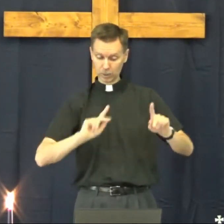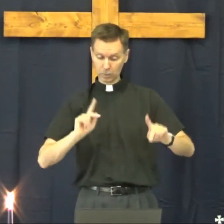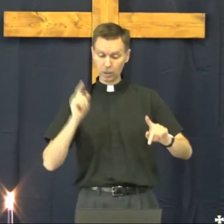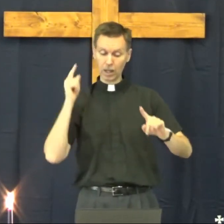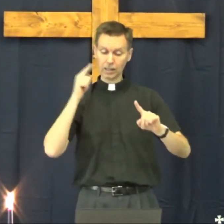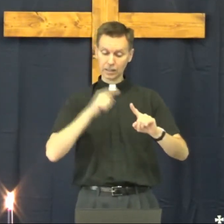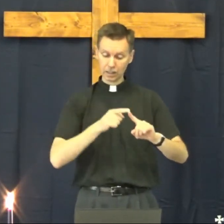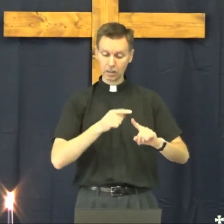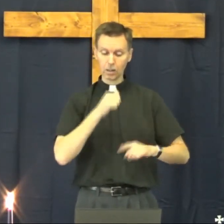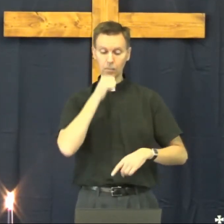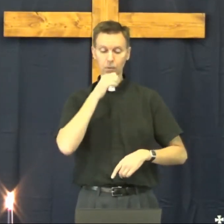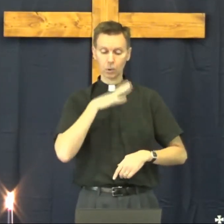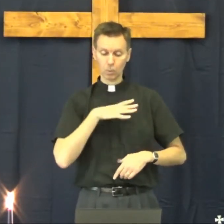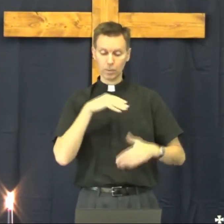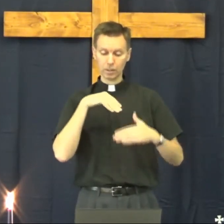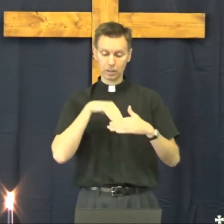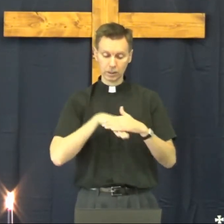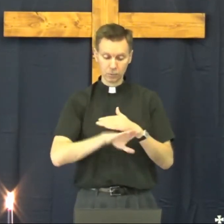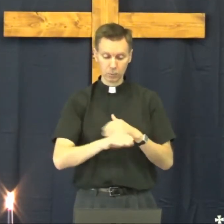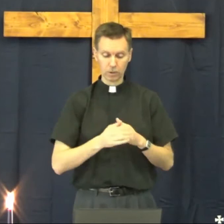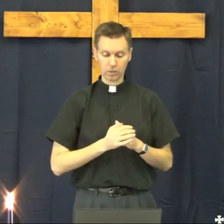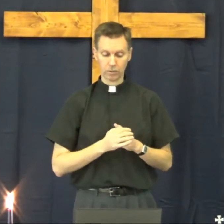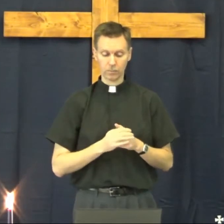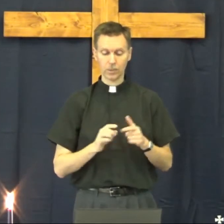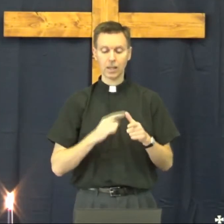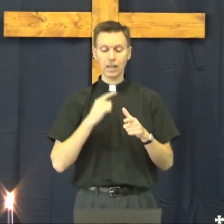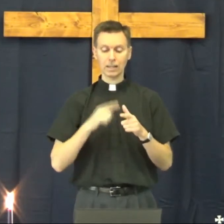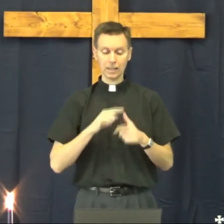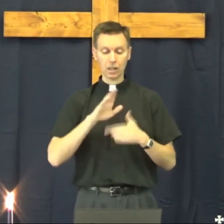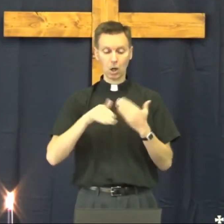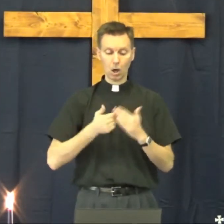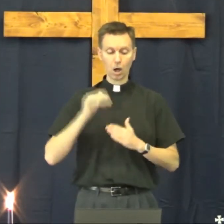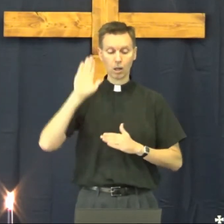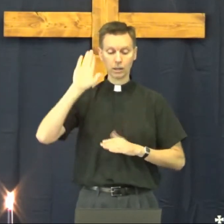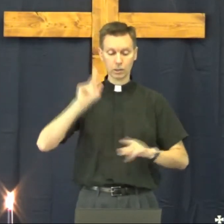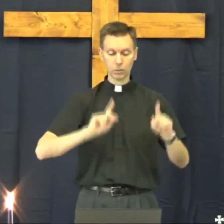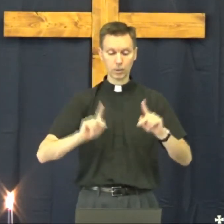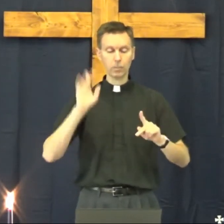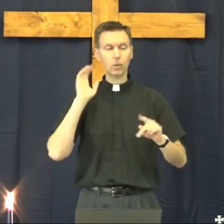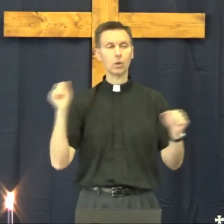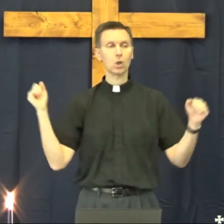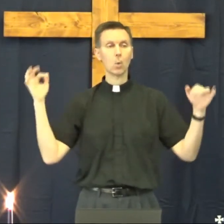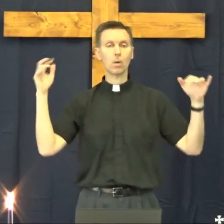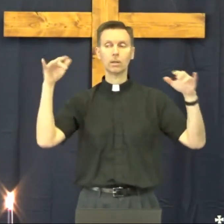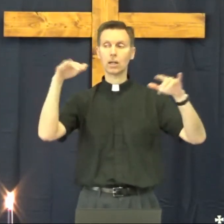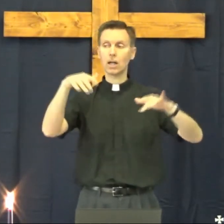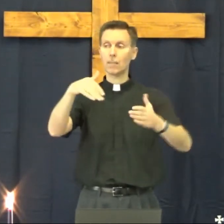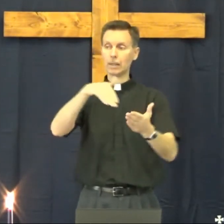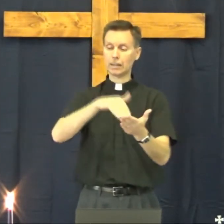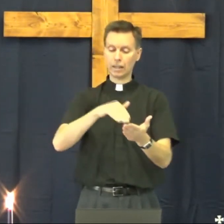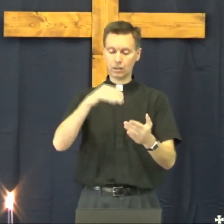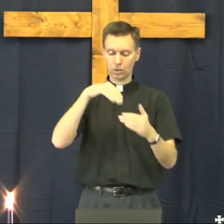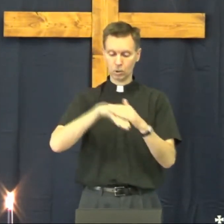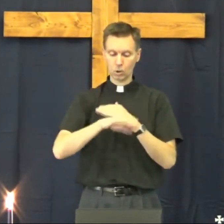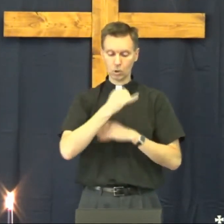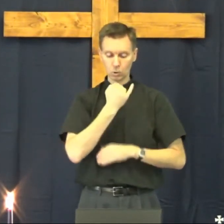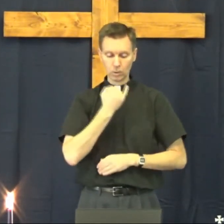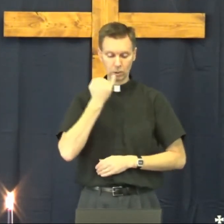people until the woman gives birth. Then all his people will come again to